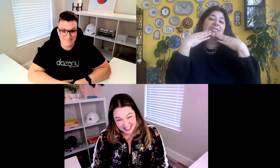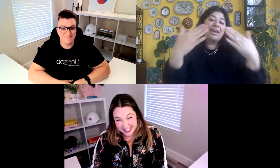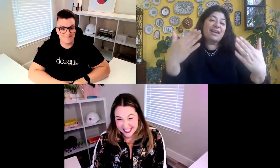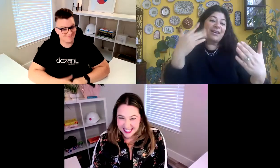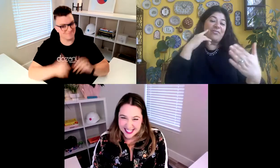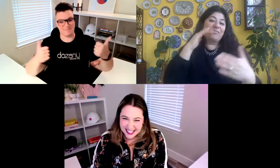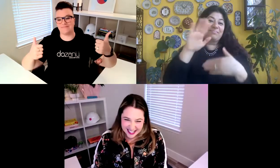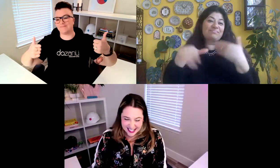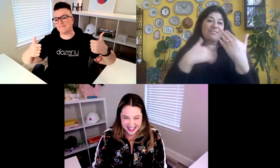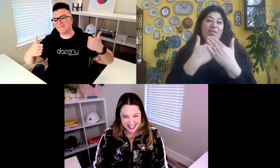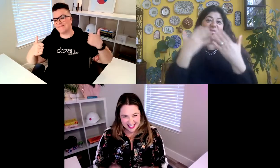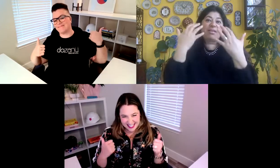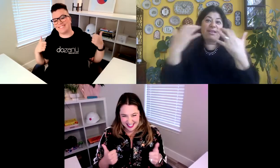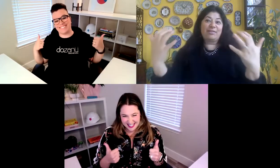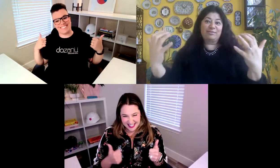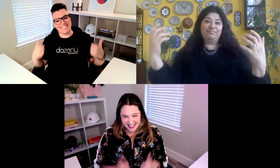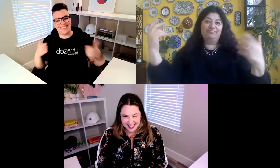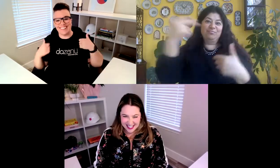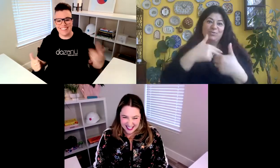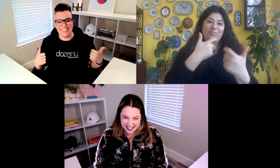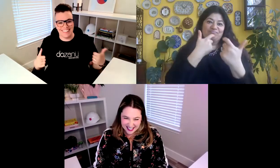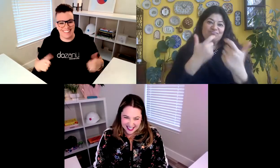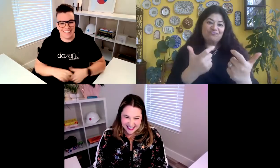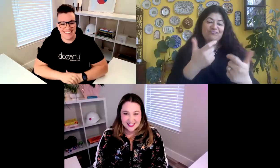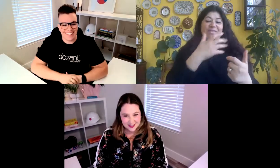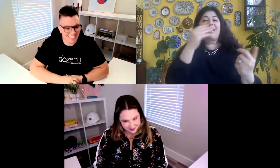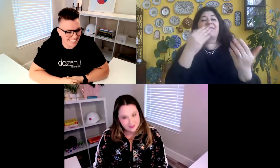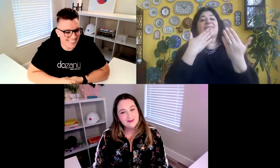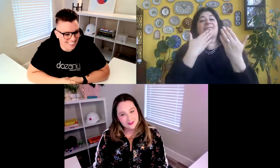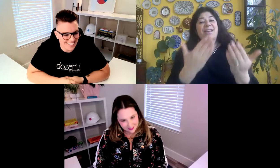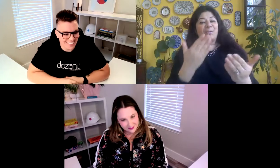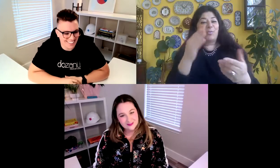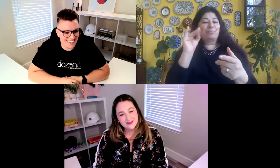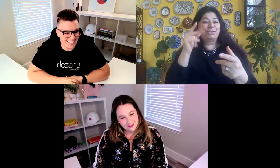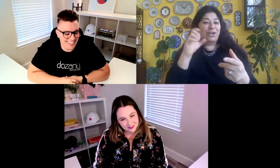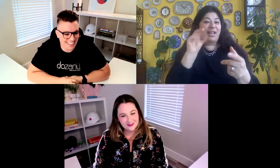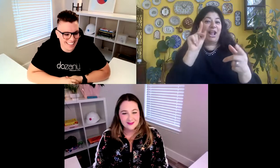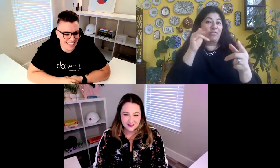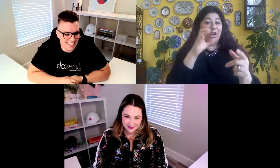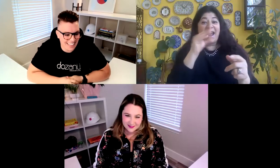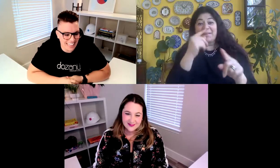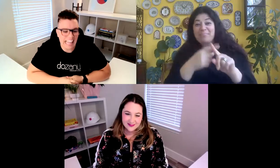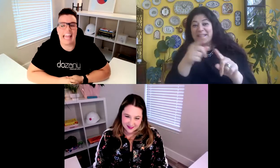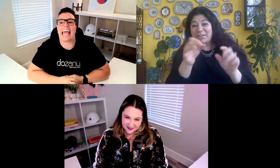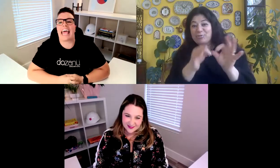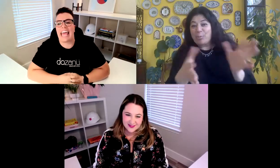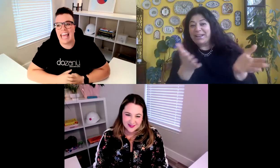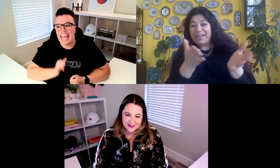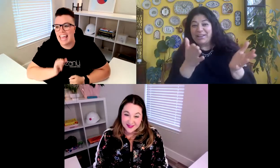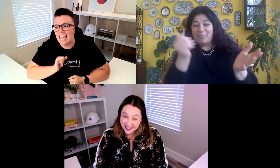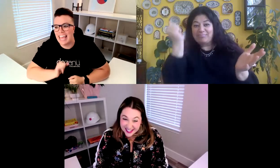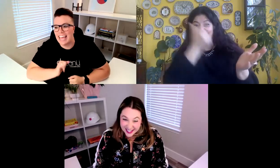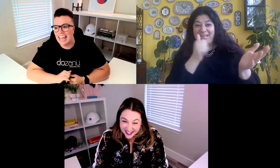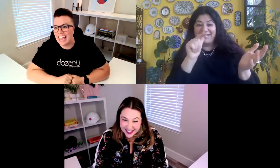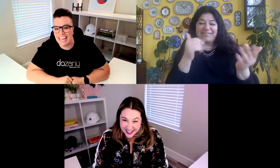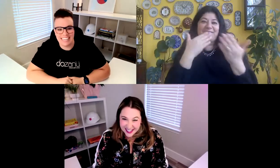it's so exciting. And this is Sophia. I have to thank you both and thank you everyone who joined us today to watch. I have to say thank you to Michelle